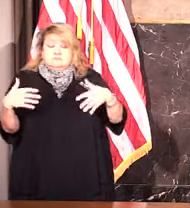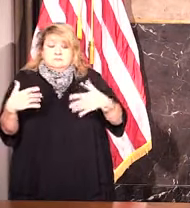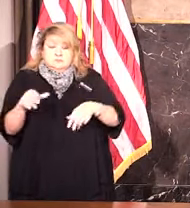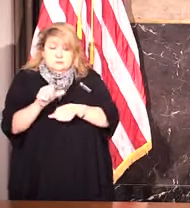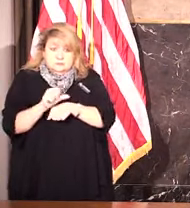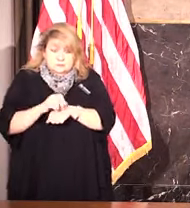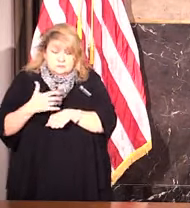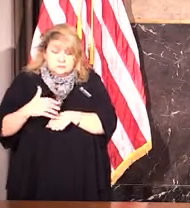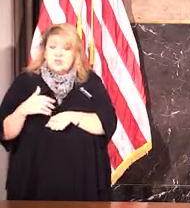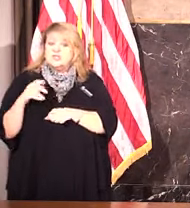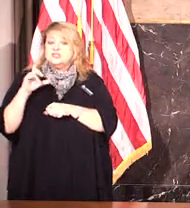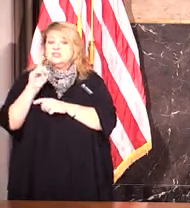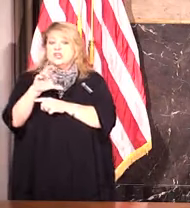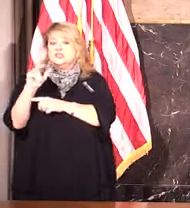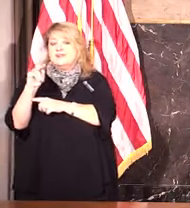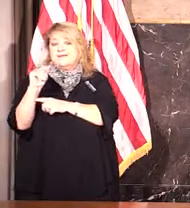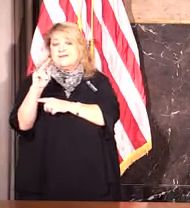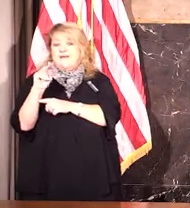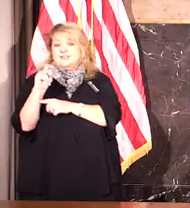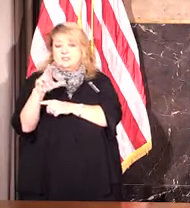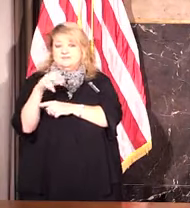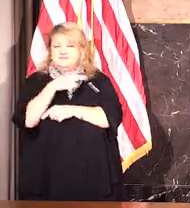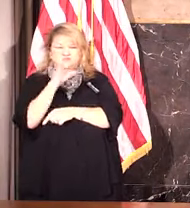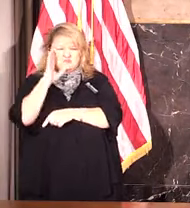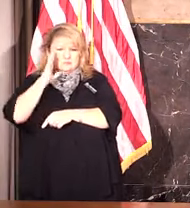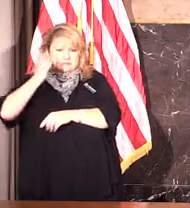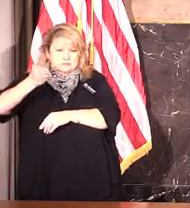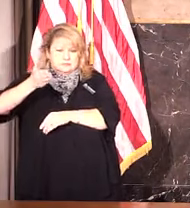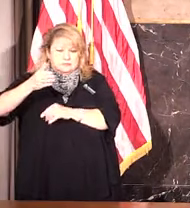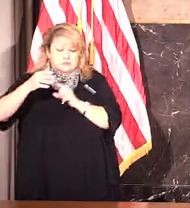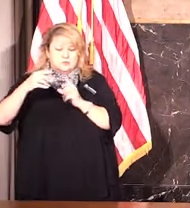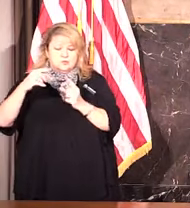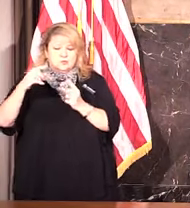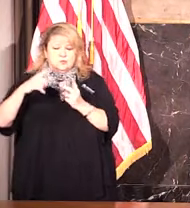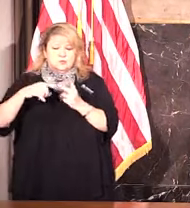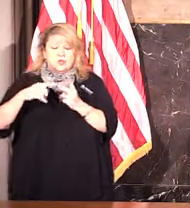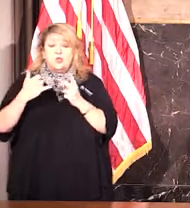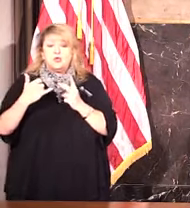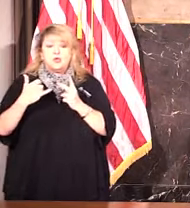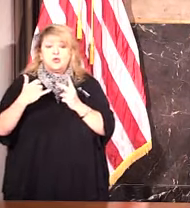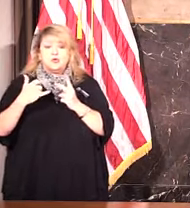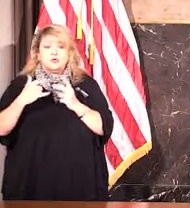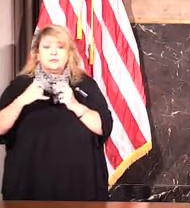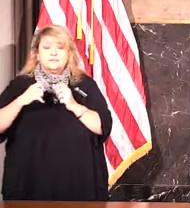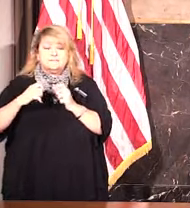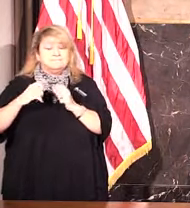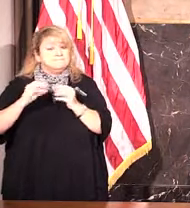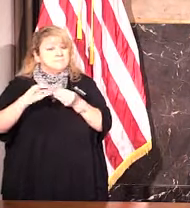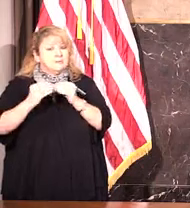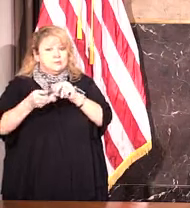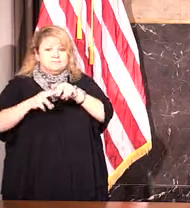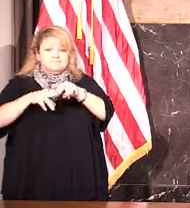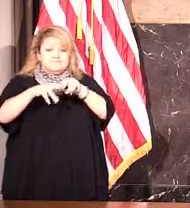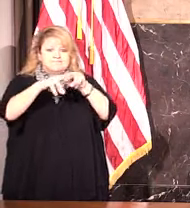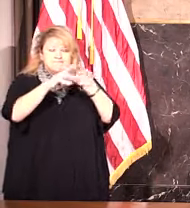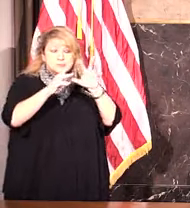us today. He too will speak about the current surge and the alarming numbers we're seeing